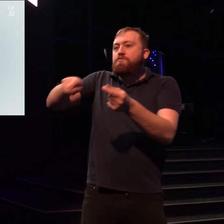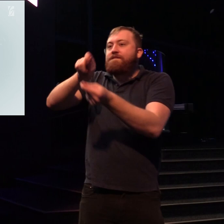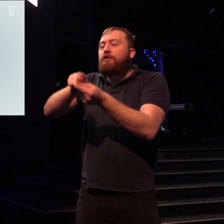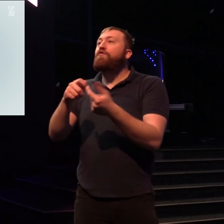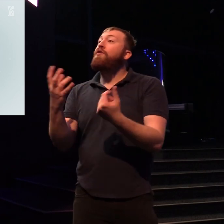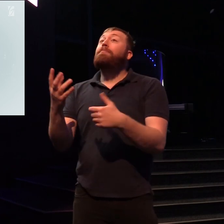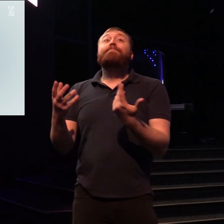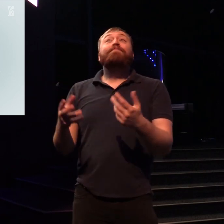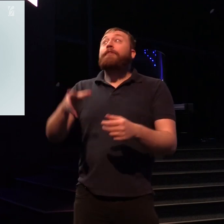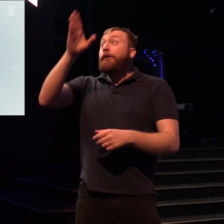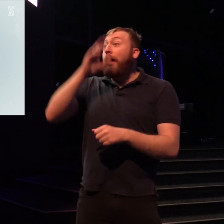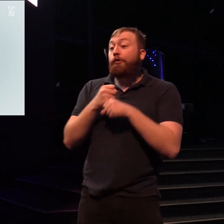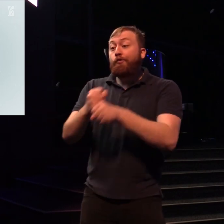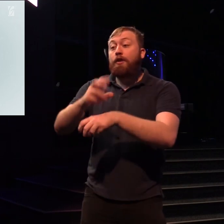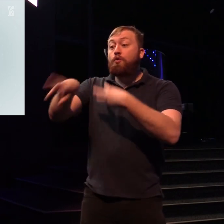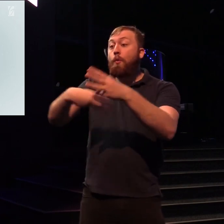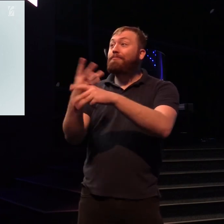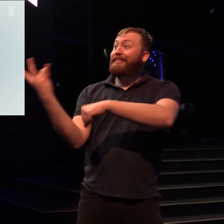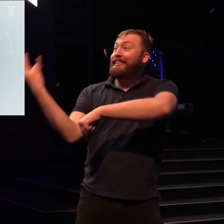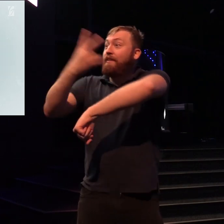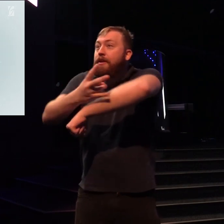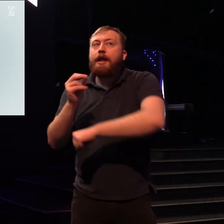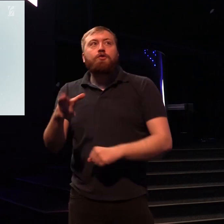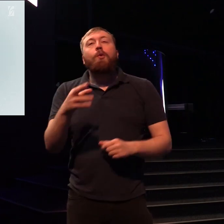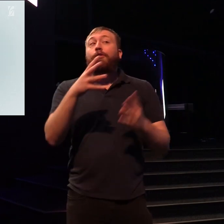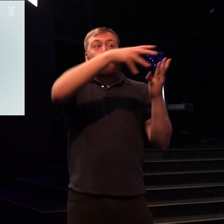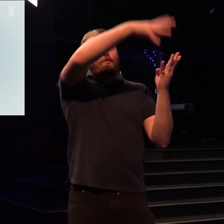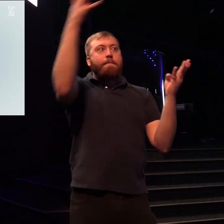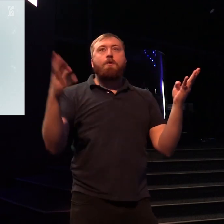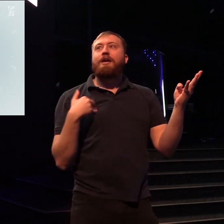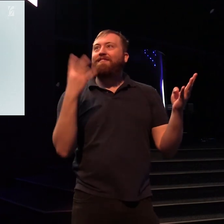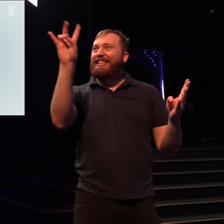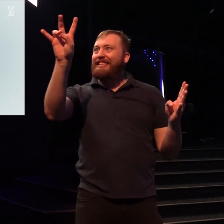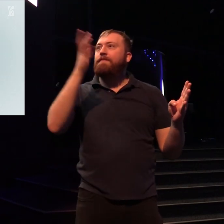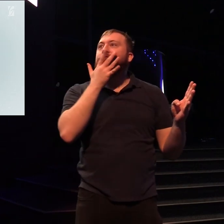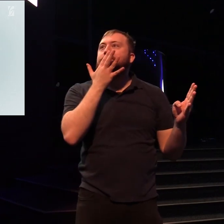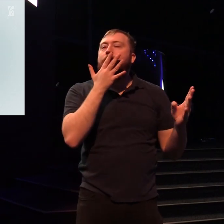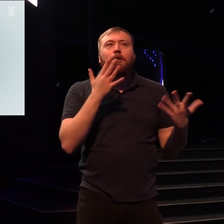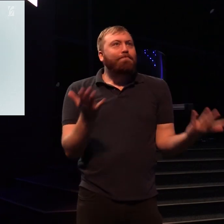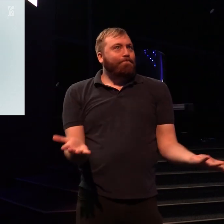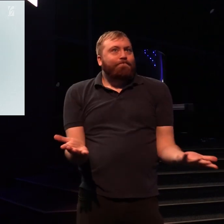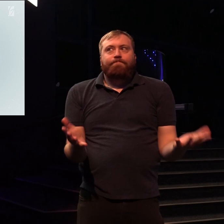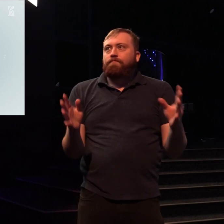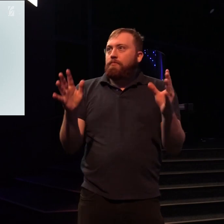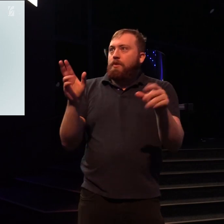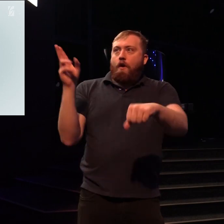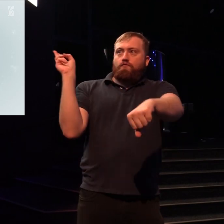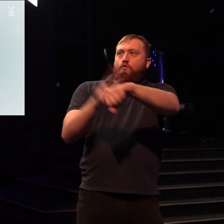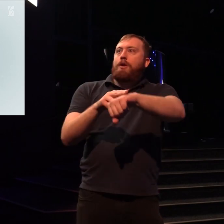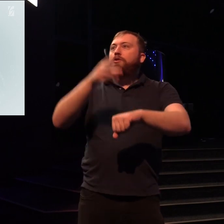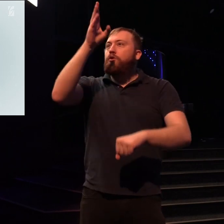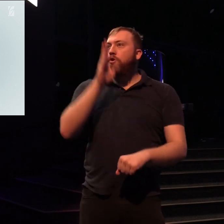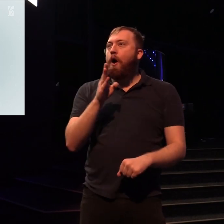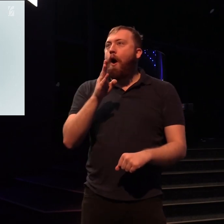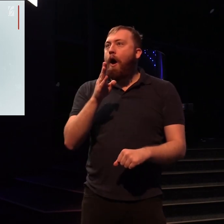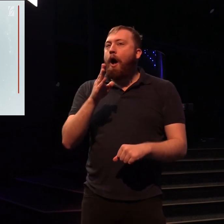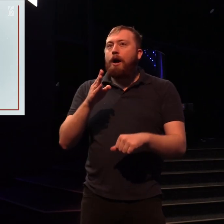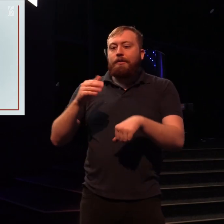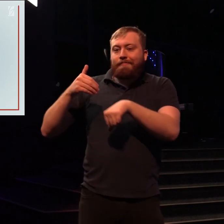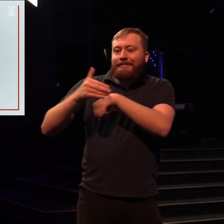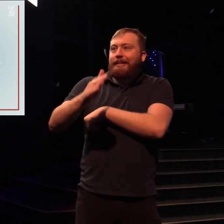creation to the 7 colors of the rainbow, it's no wonder that God heralded the entry of his Son into the world